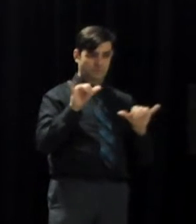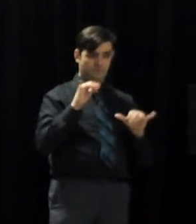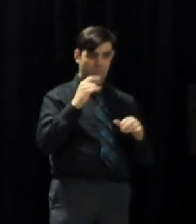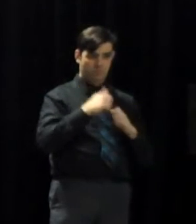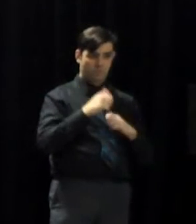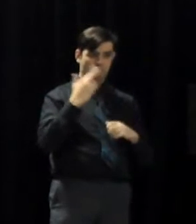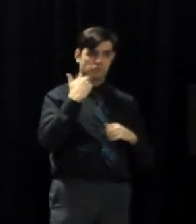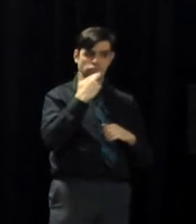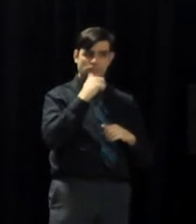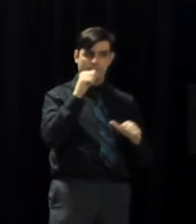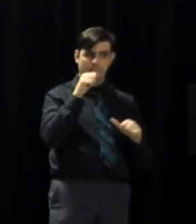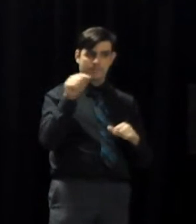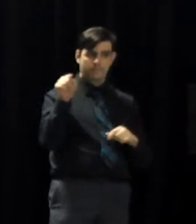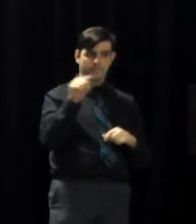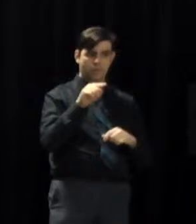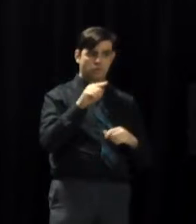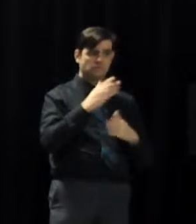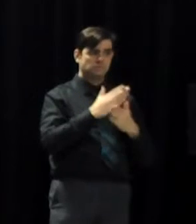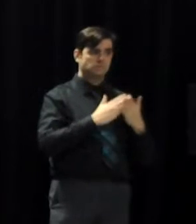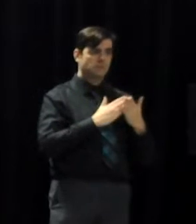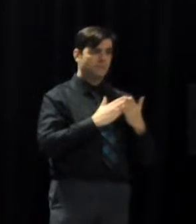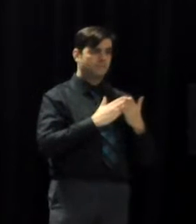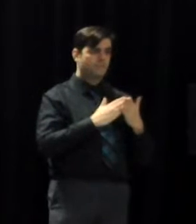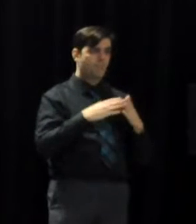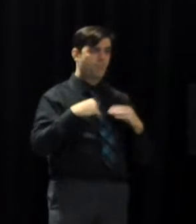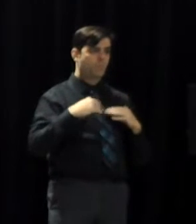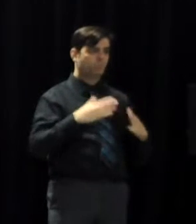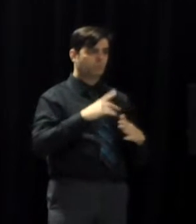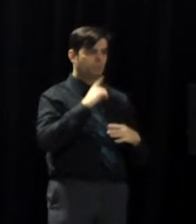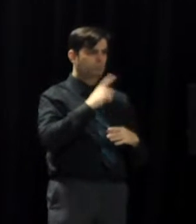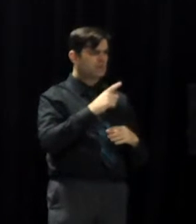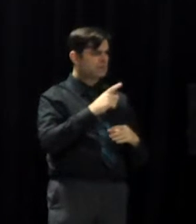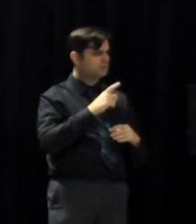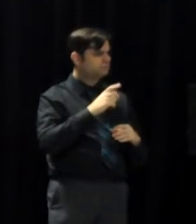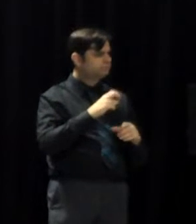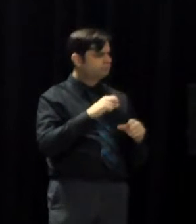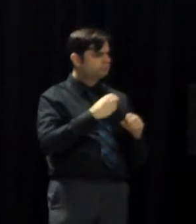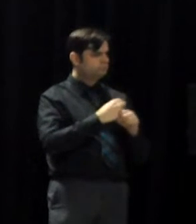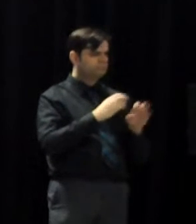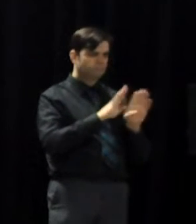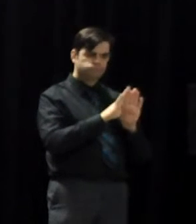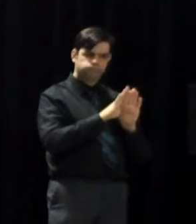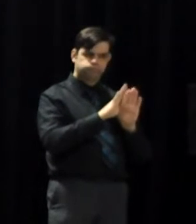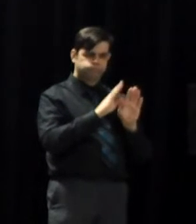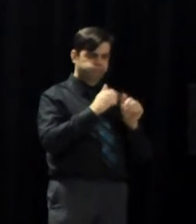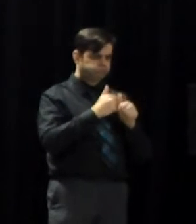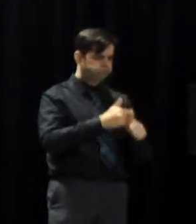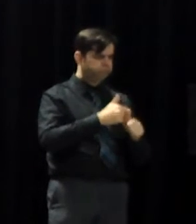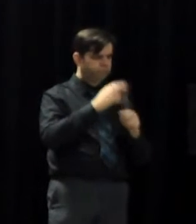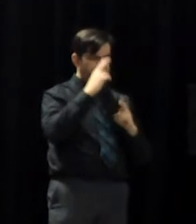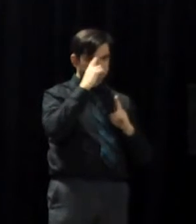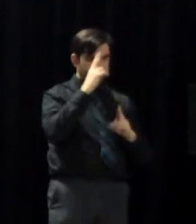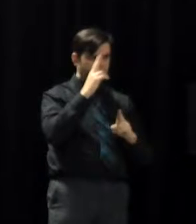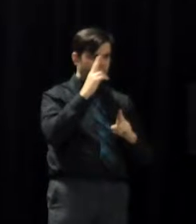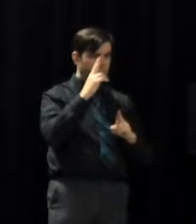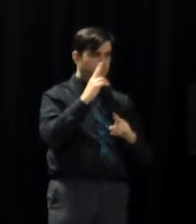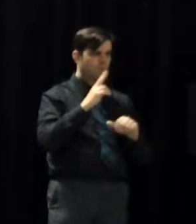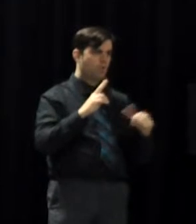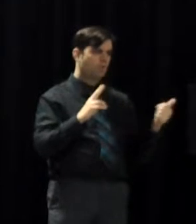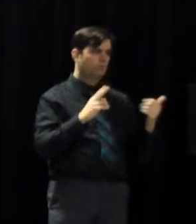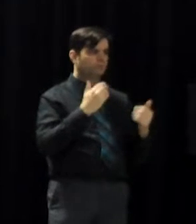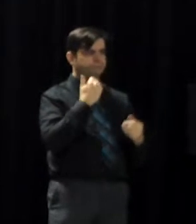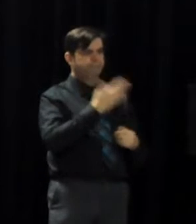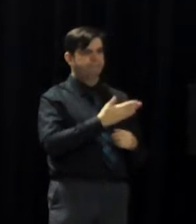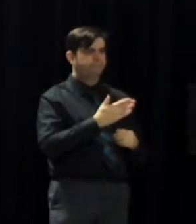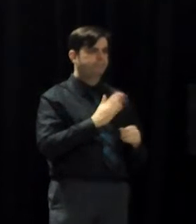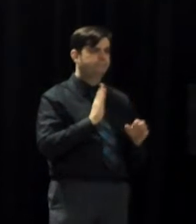locked down their operation to meet the expectations, but you had some not, right? Yeah. The counties issued fines, you sent out